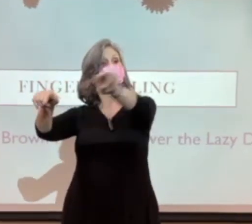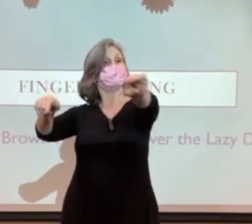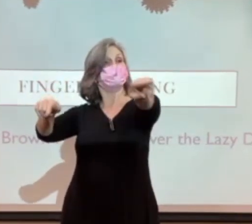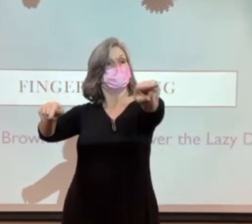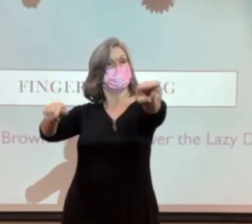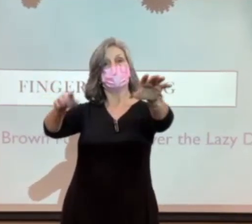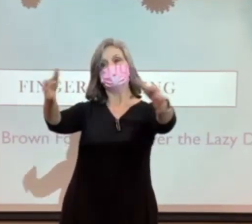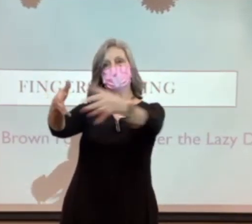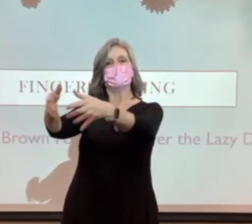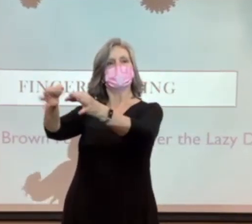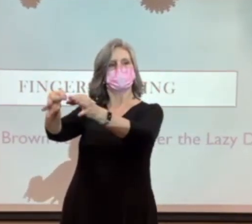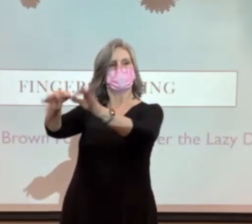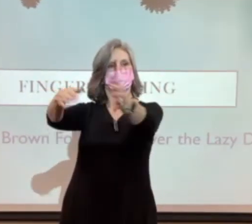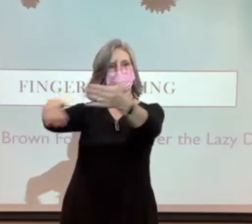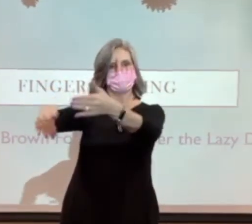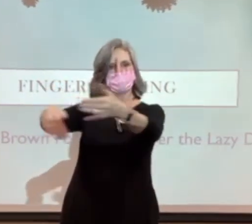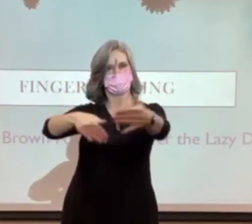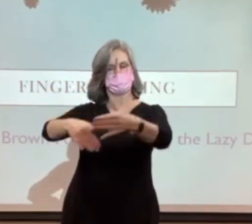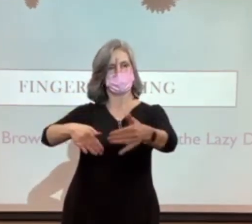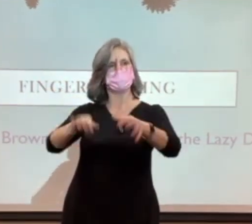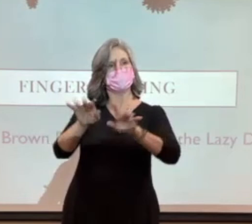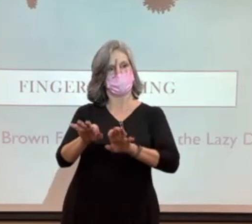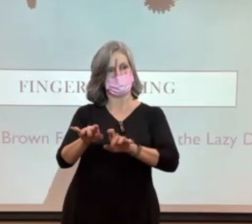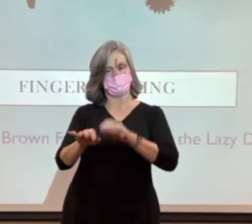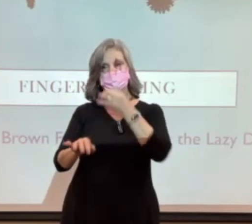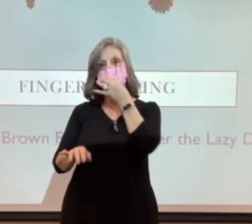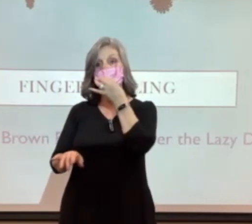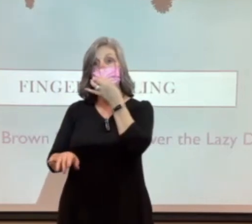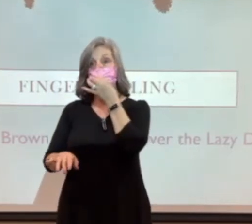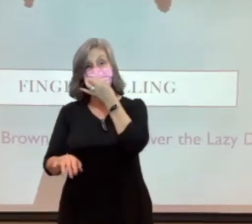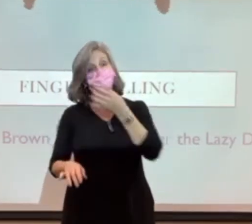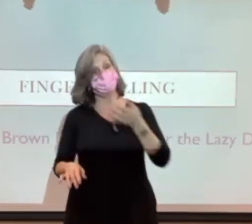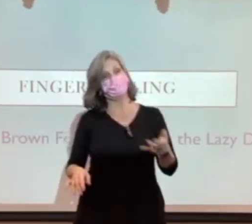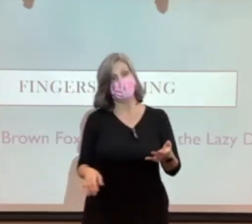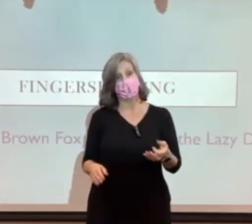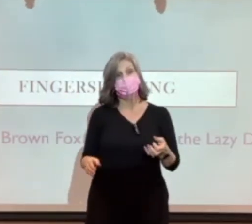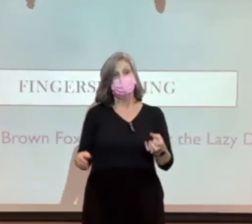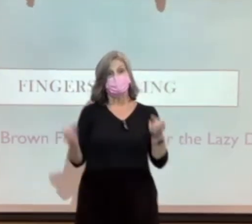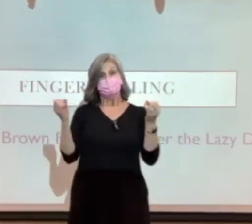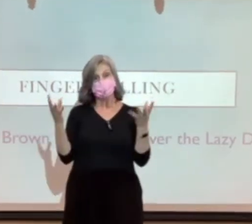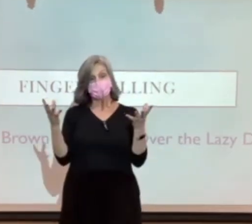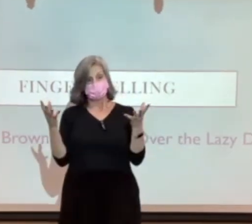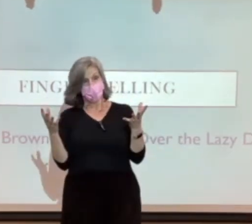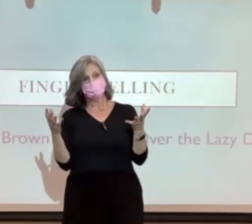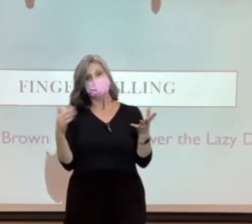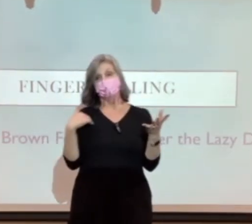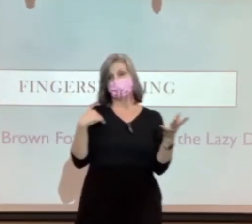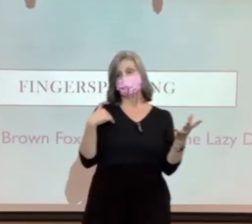number you're trying to go and they become the interpreter between the conversations typing. Now, believe it or not, there are video chats because one of my